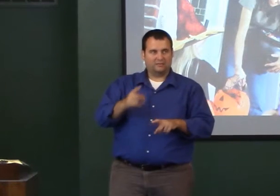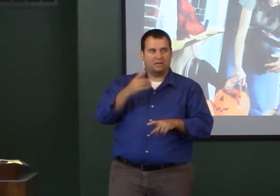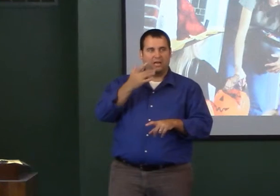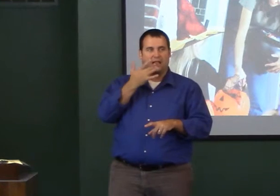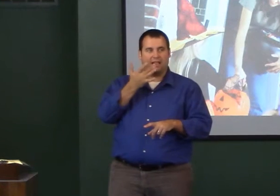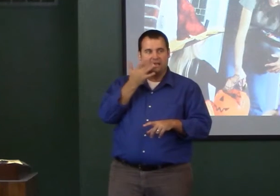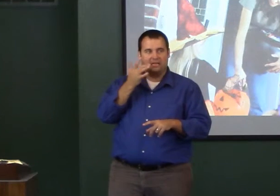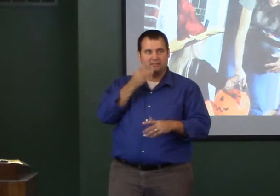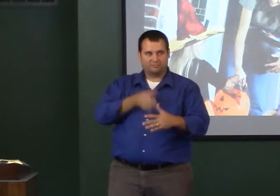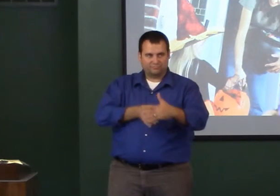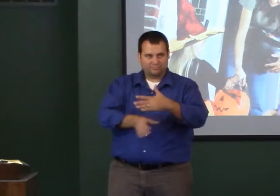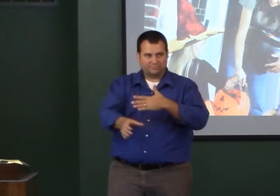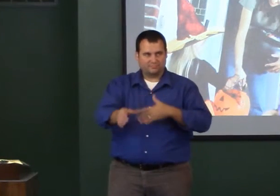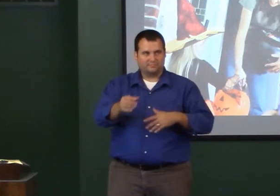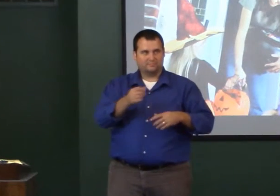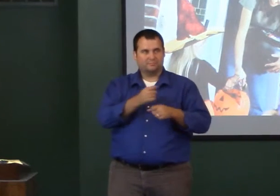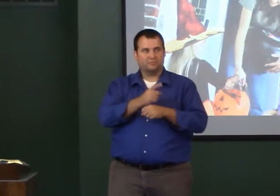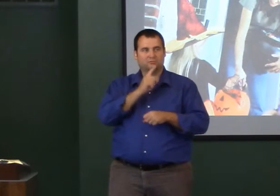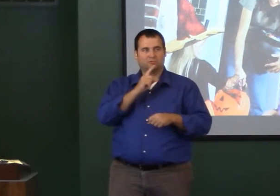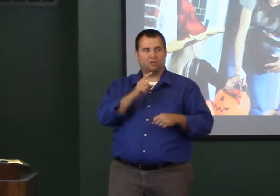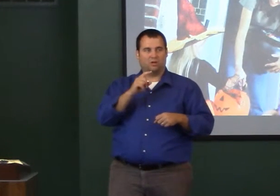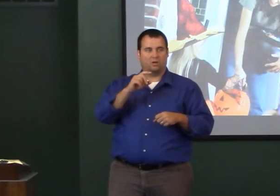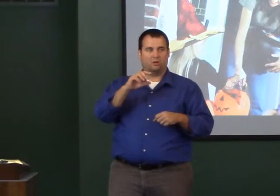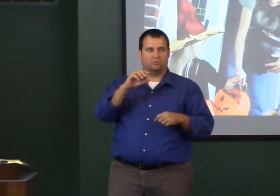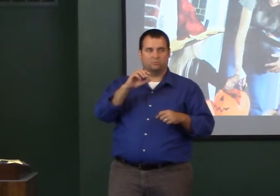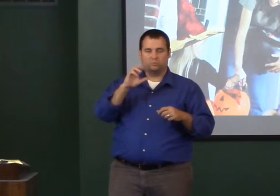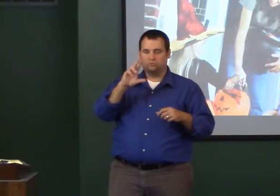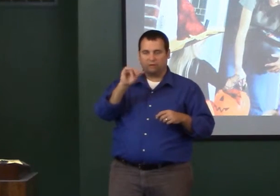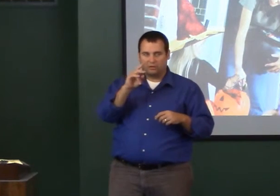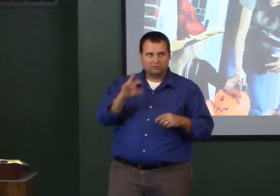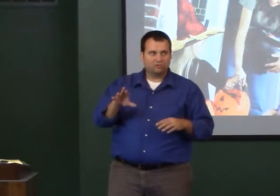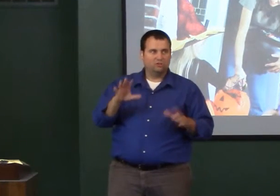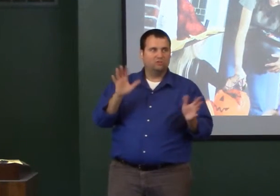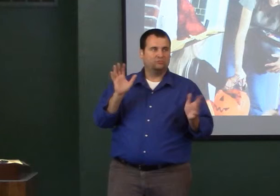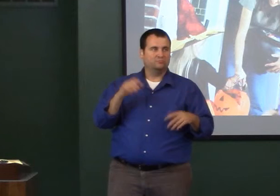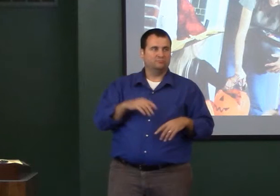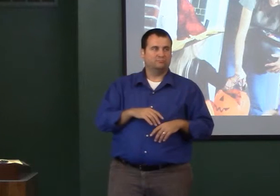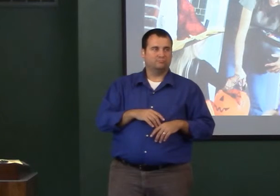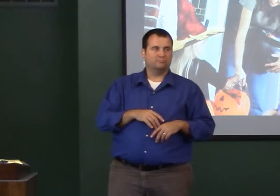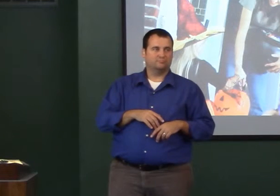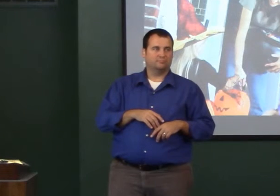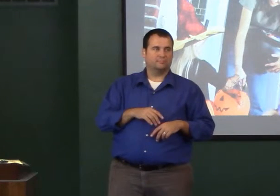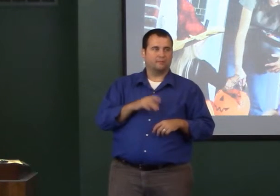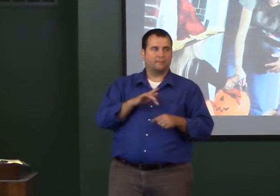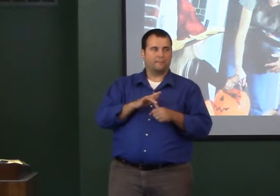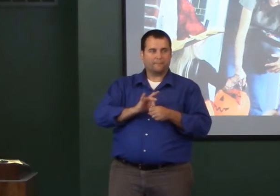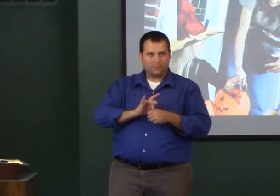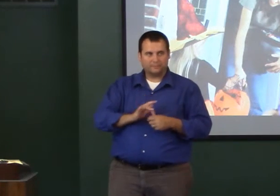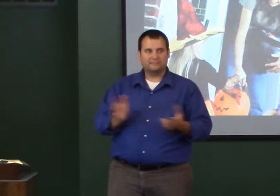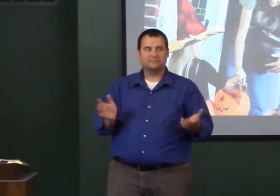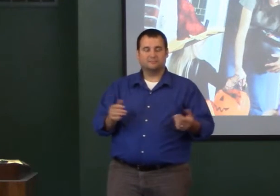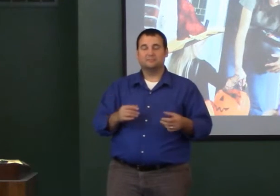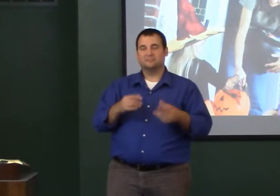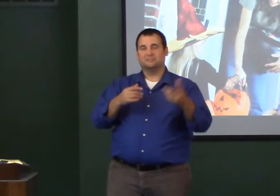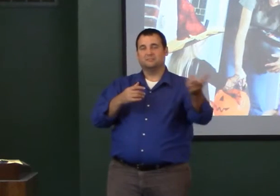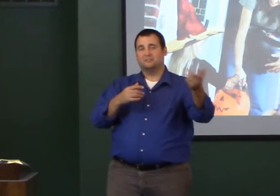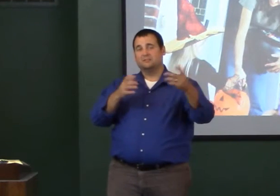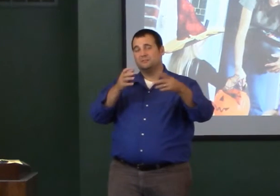the drug testing, the candy, and to make sure that the candy doesn't contain any medicine